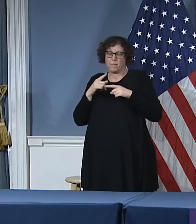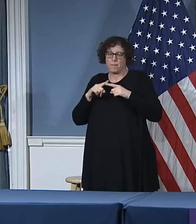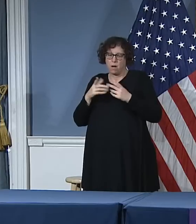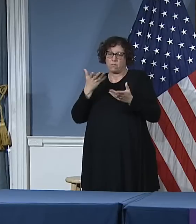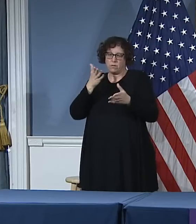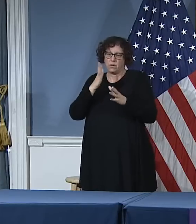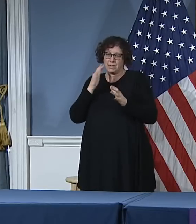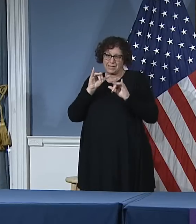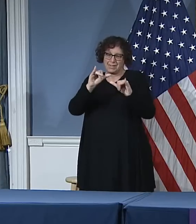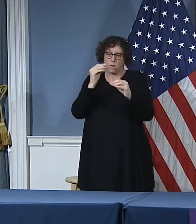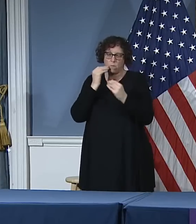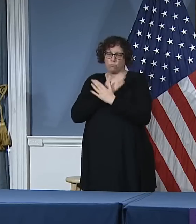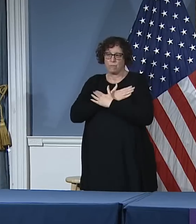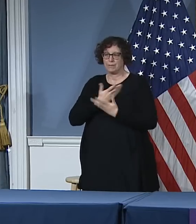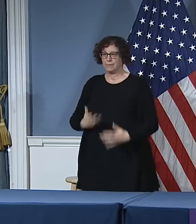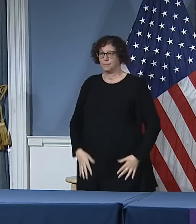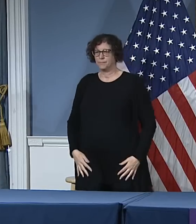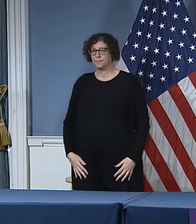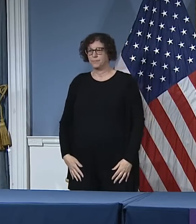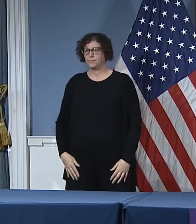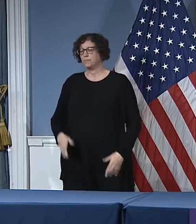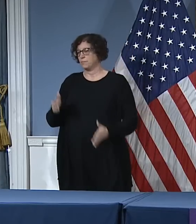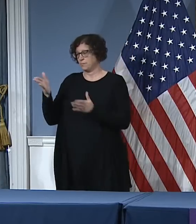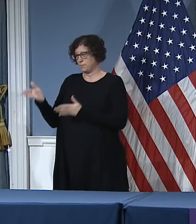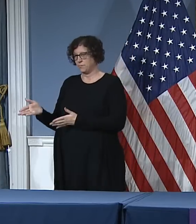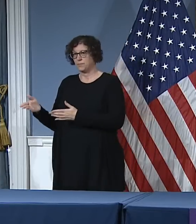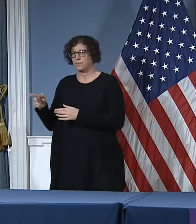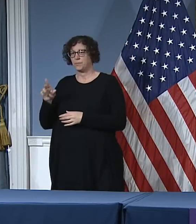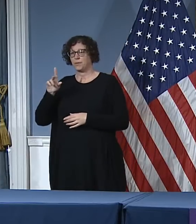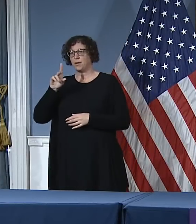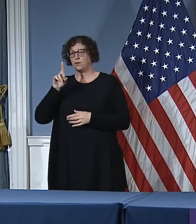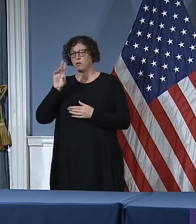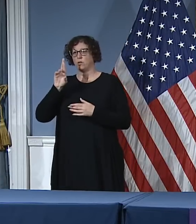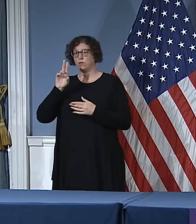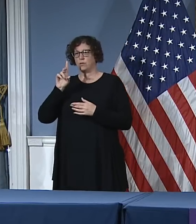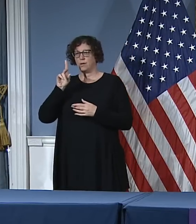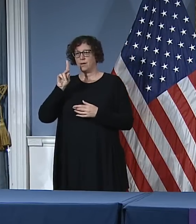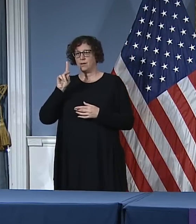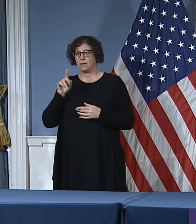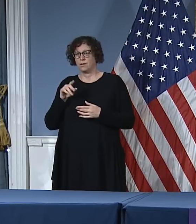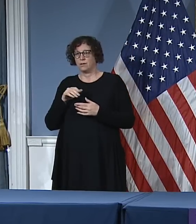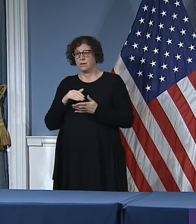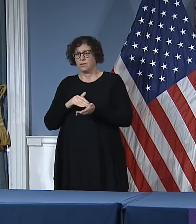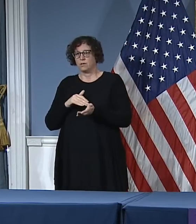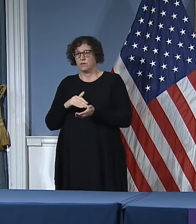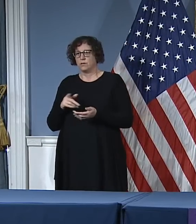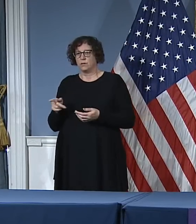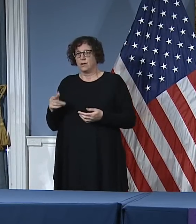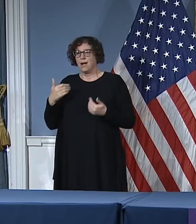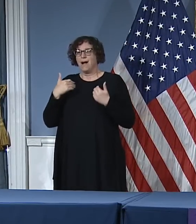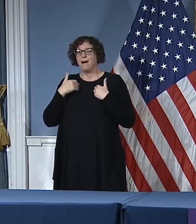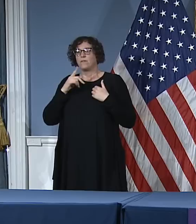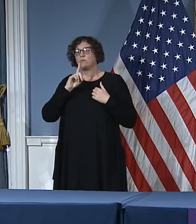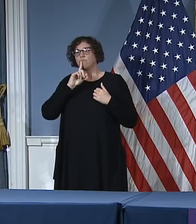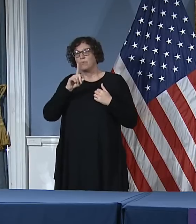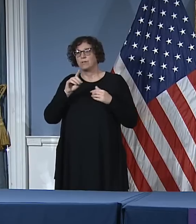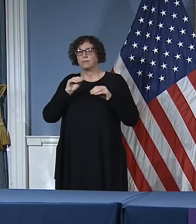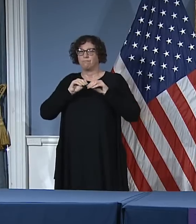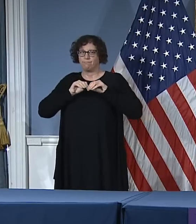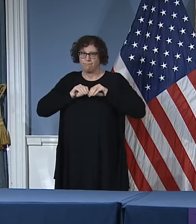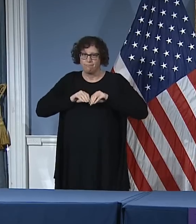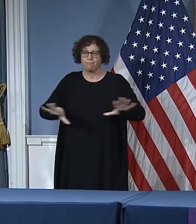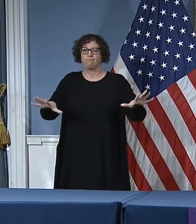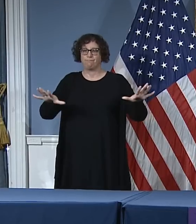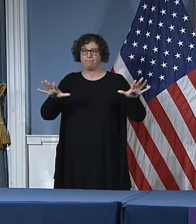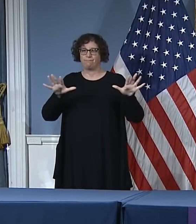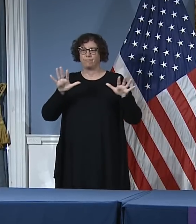weeks, we do have widespread community transmission. So that means that it's very likely